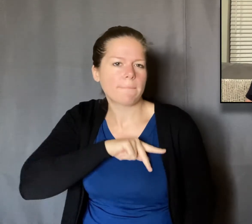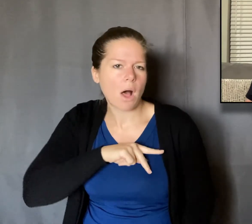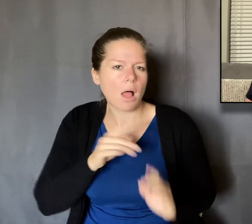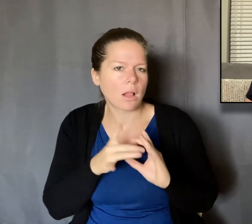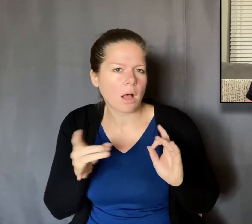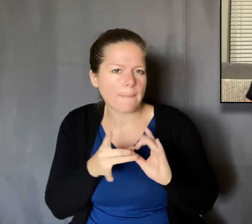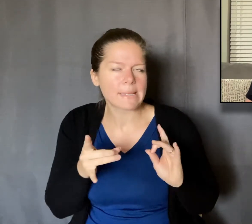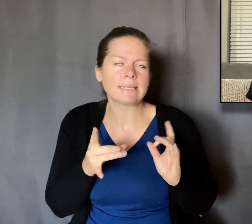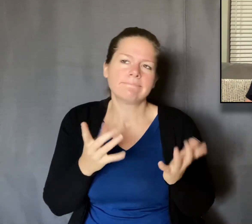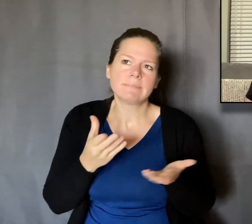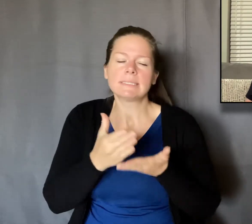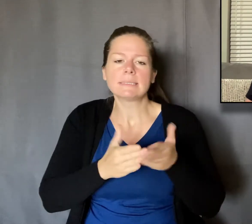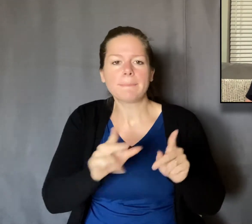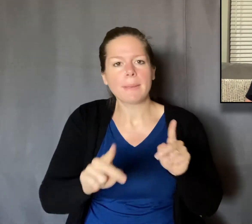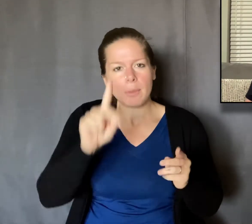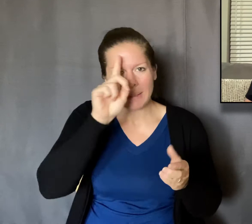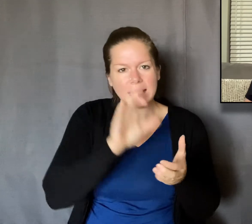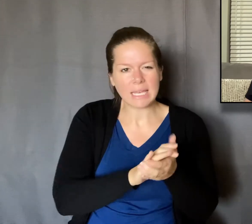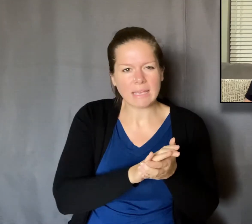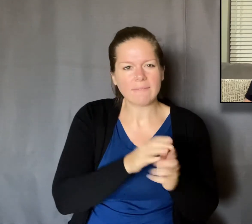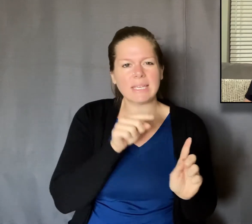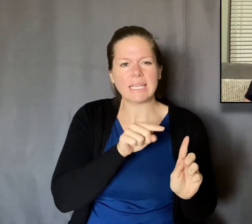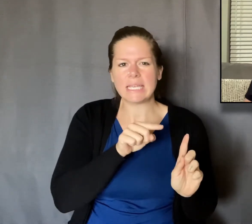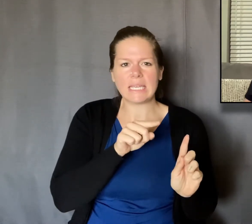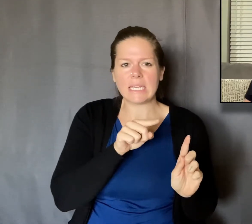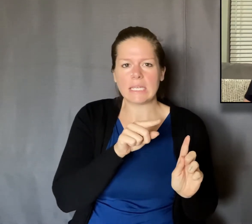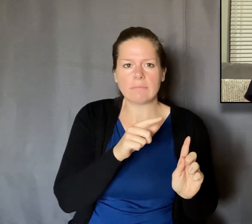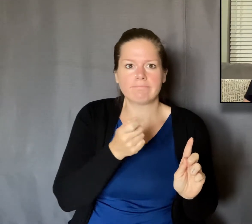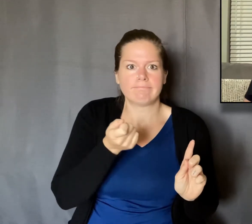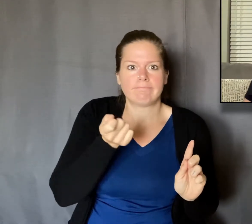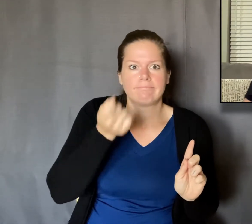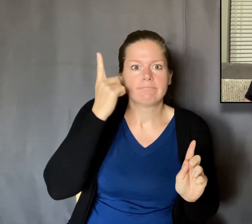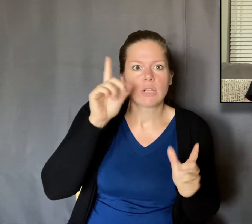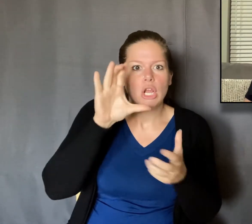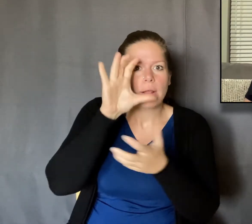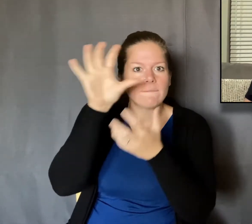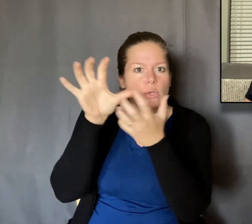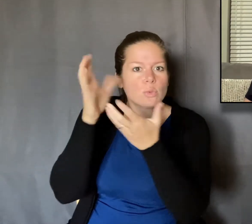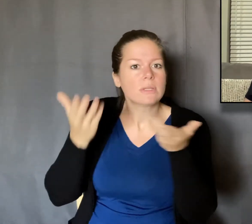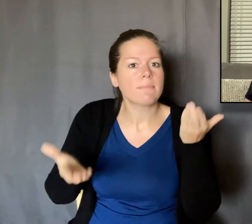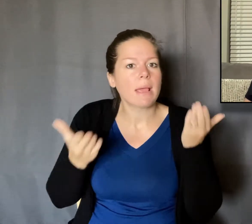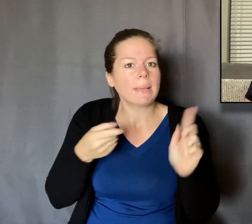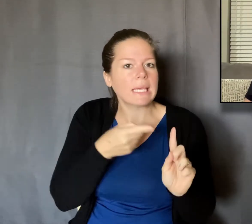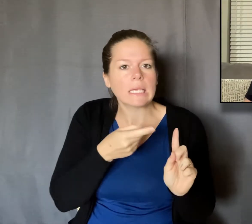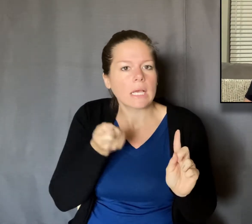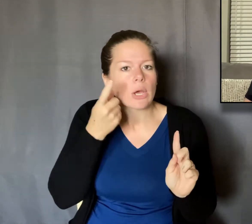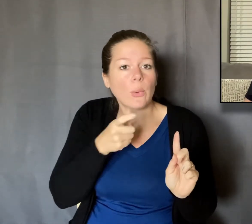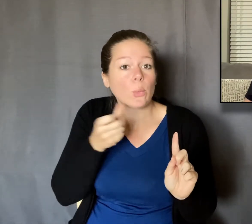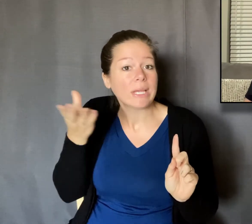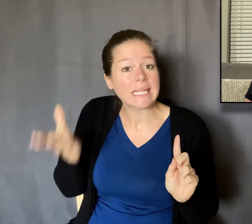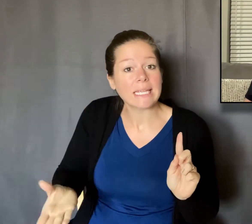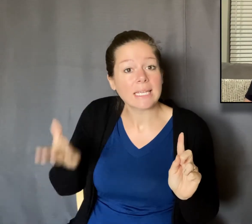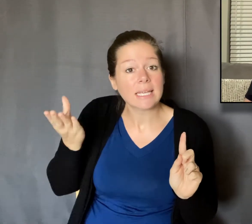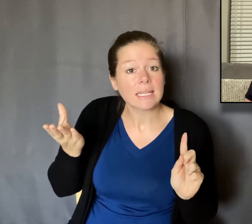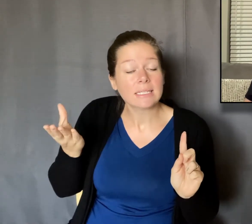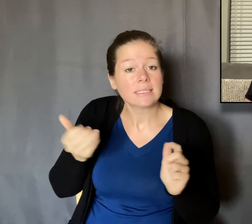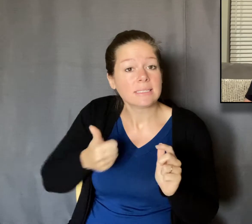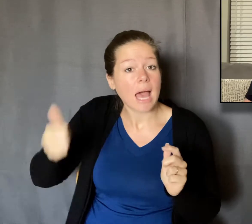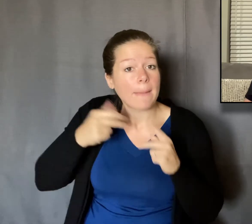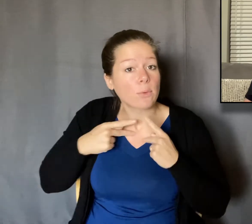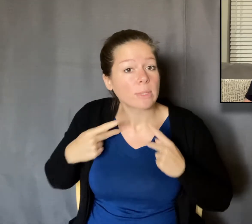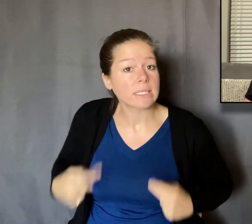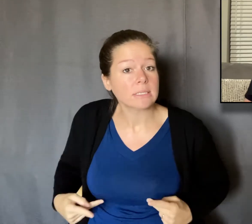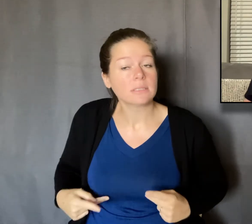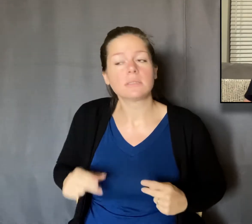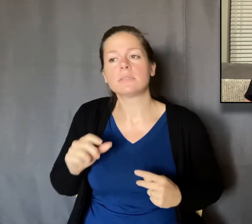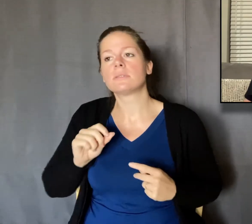and the stirring surrounding them apprehending Paul, that Paul might have not have caught that this was the high priest, Ananias,